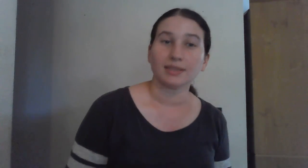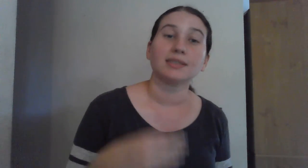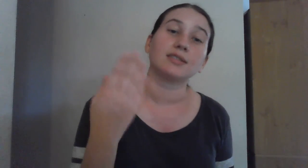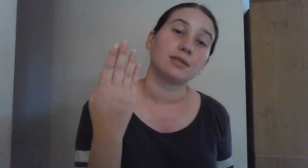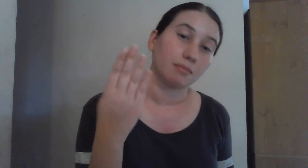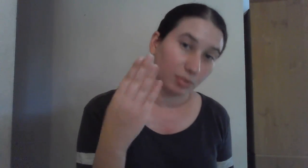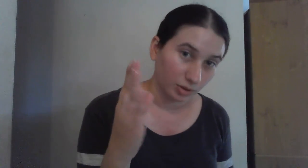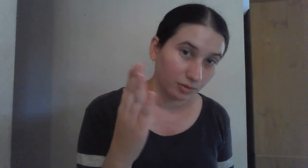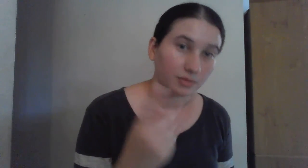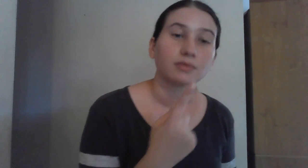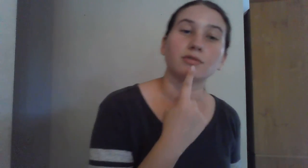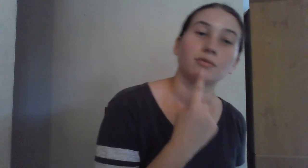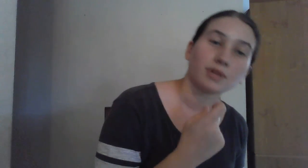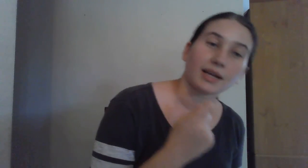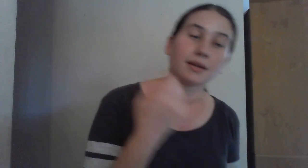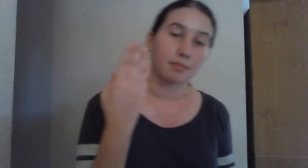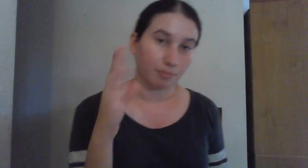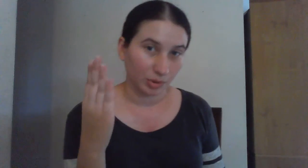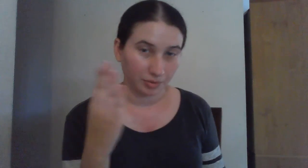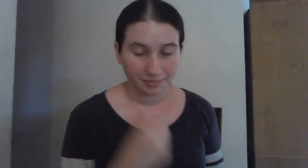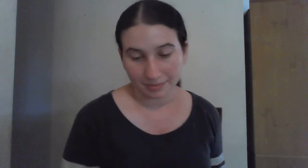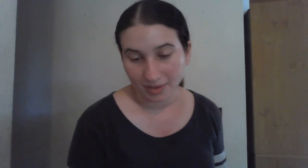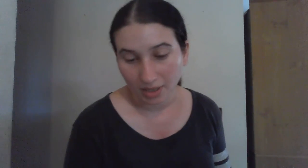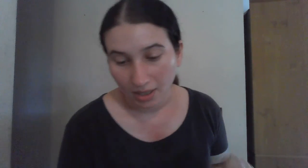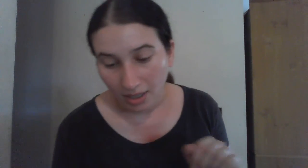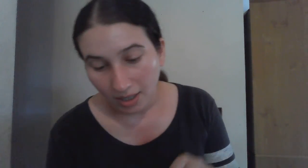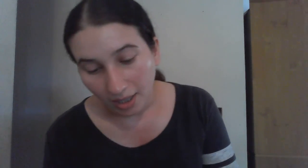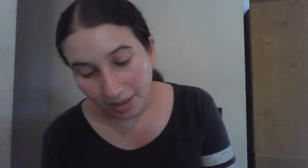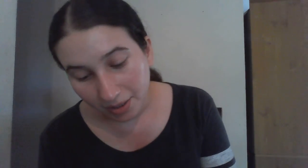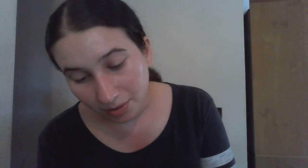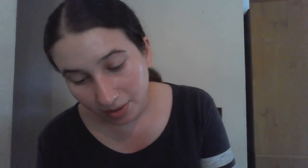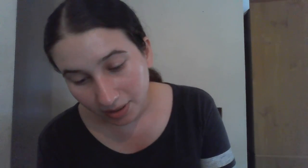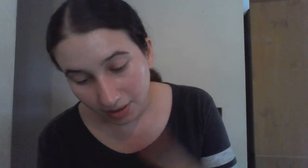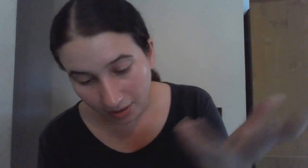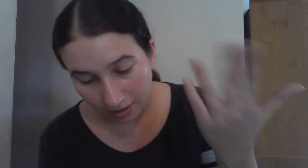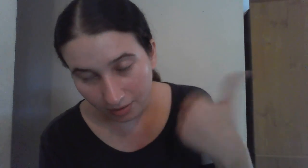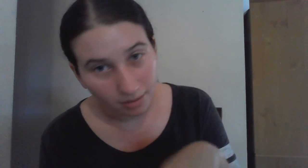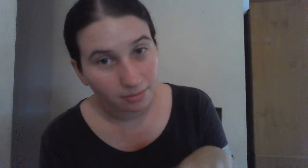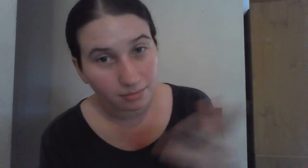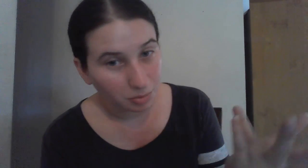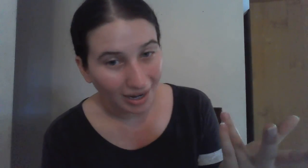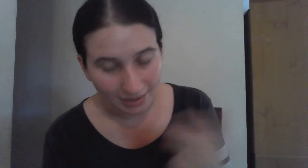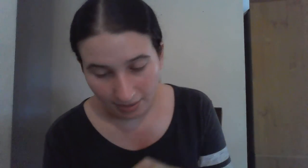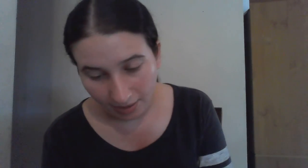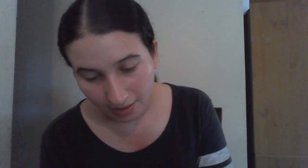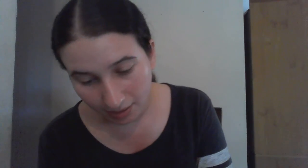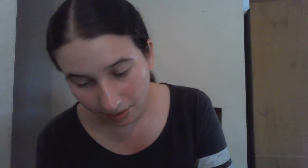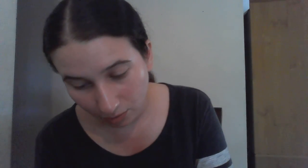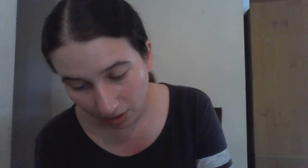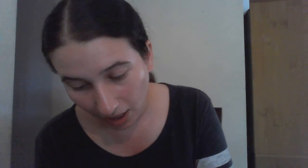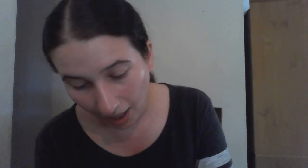This is blue, so red, blue. And then you can, some practice sentences we